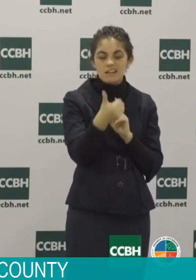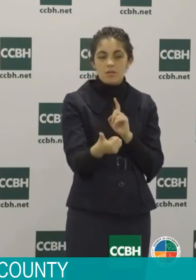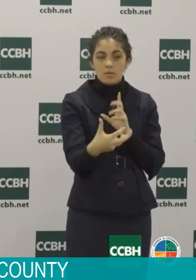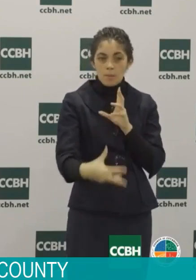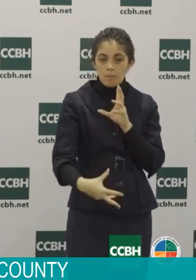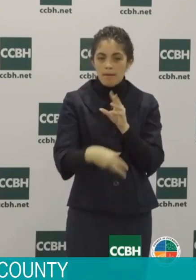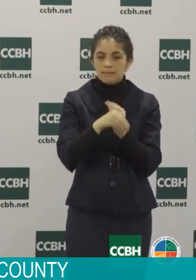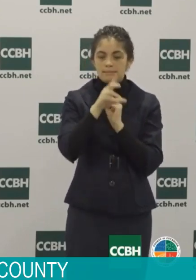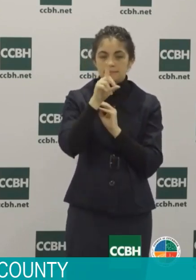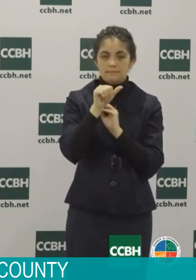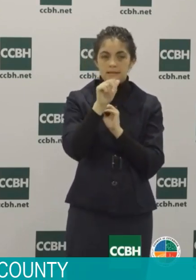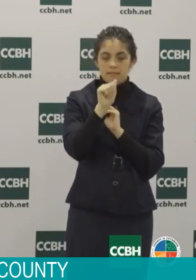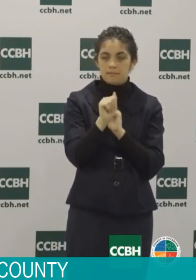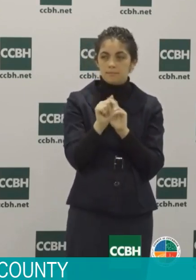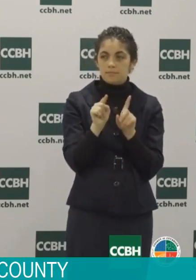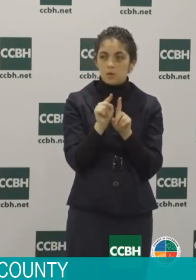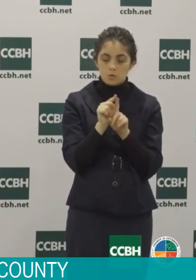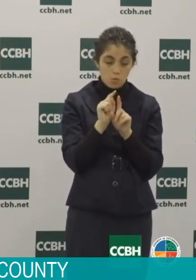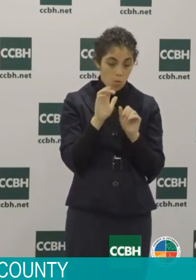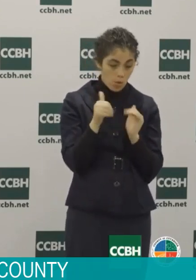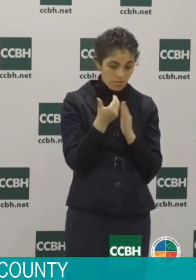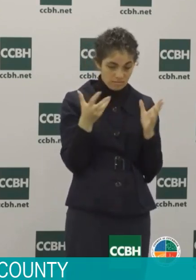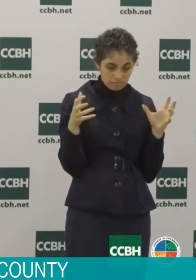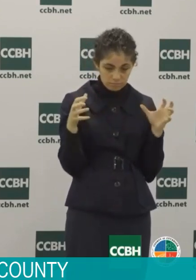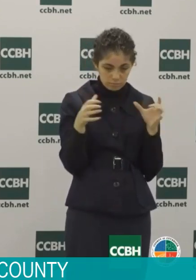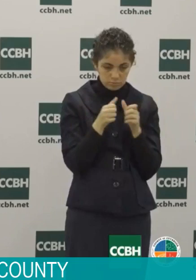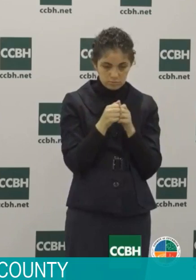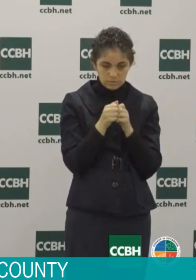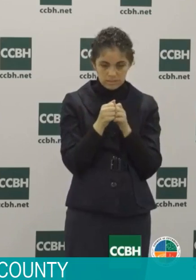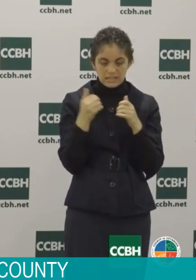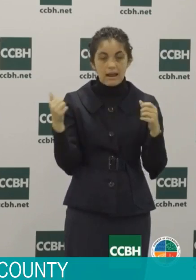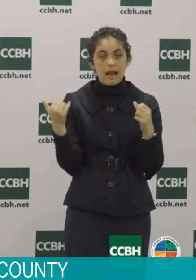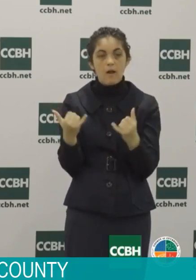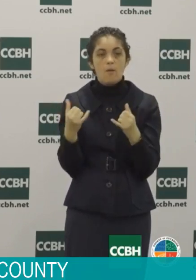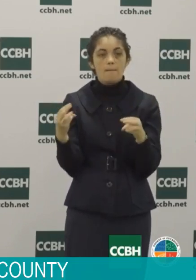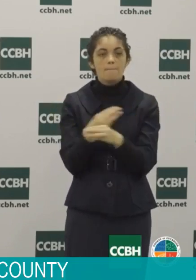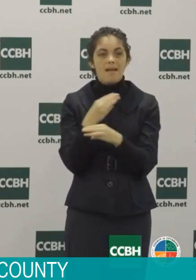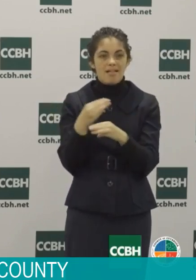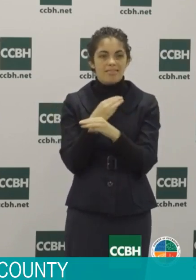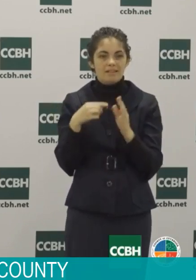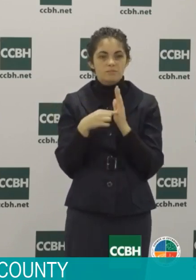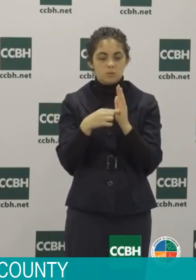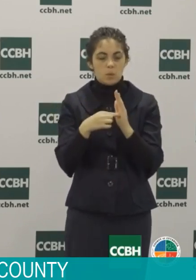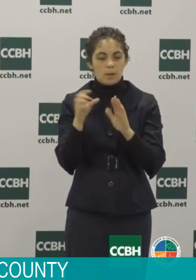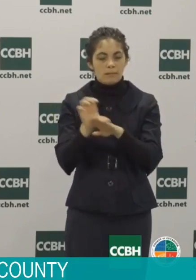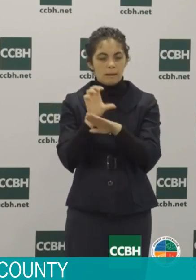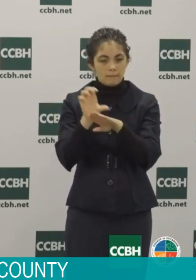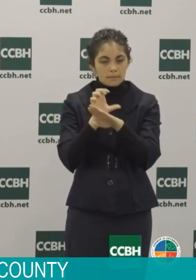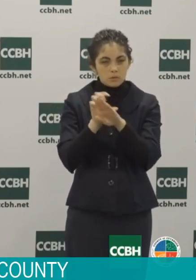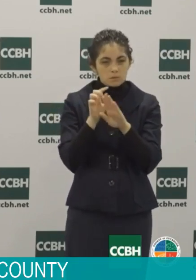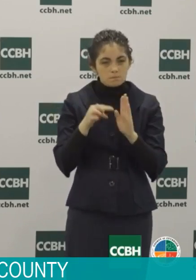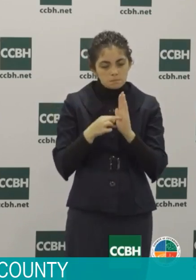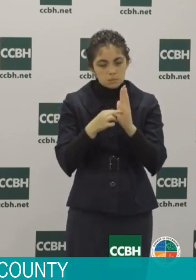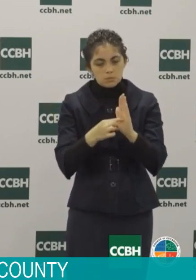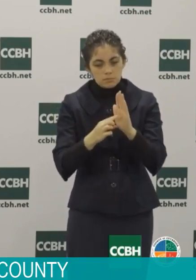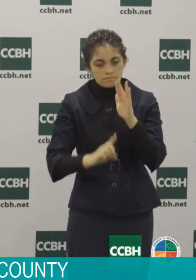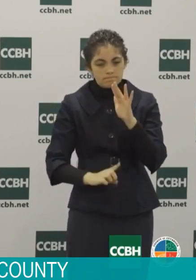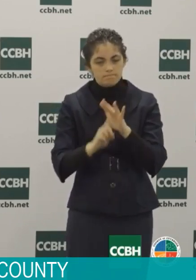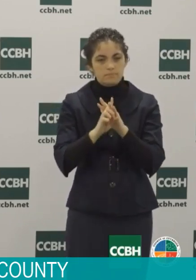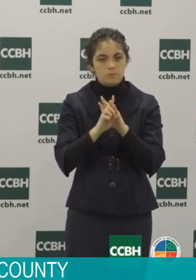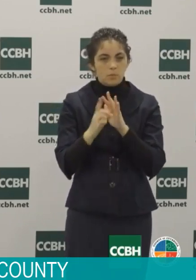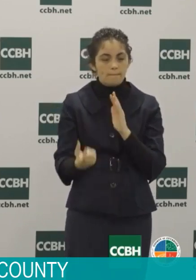data, which is taking all of that and fitting it into mathematical models, computerized models, to understand the